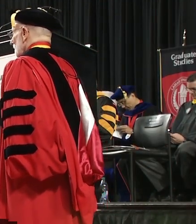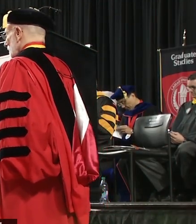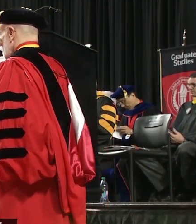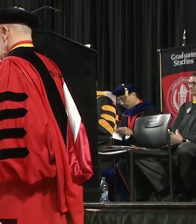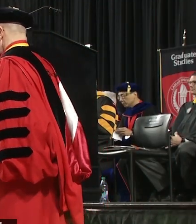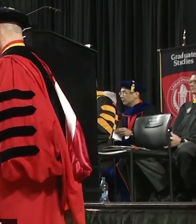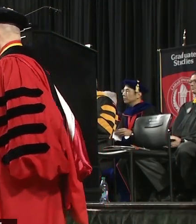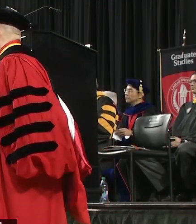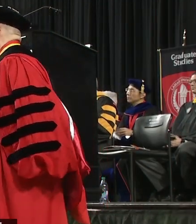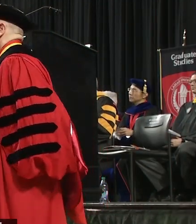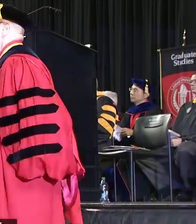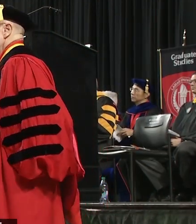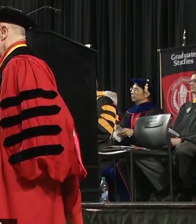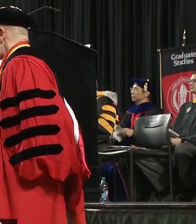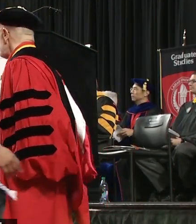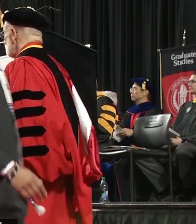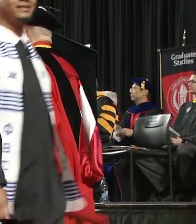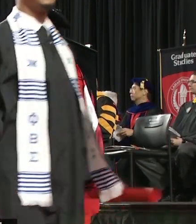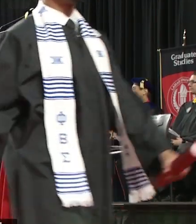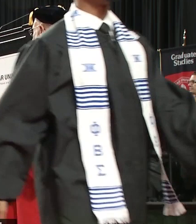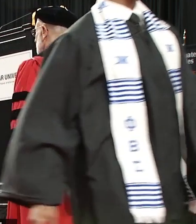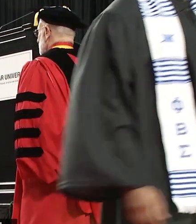Mackenzie Alice Watts.